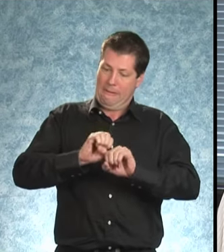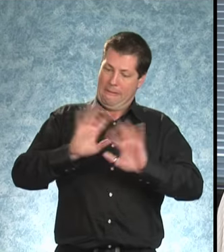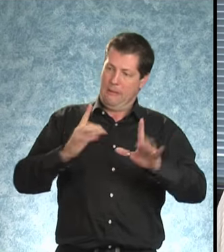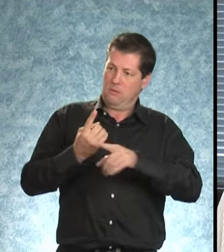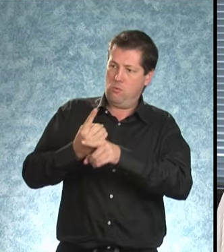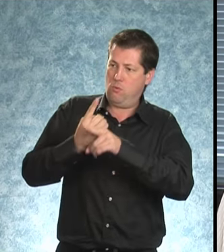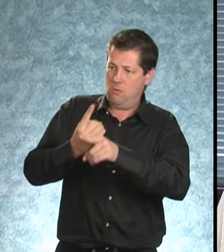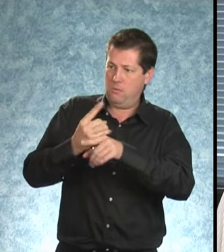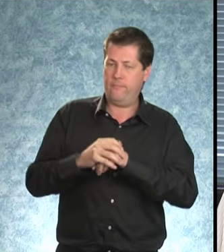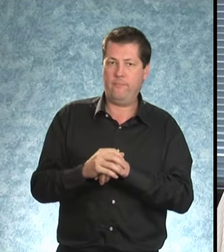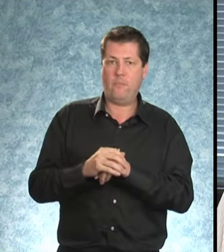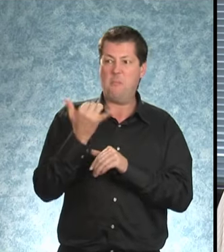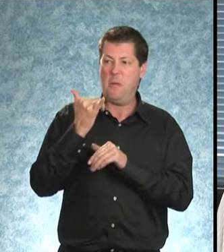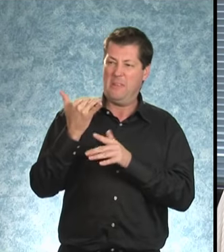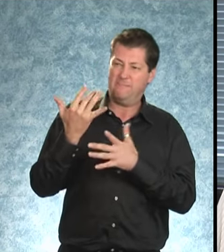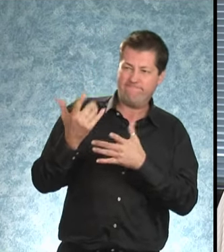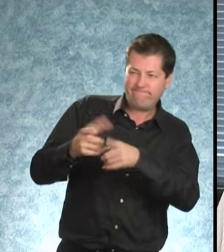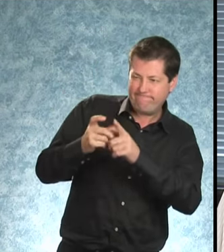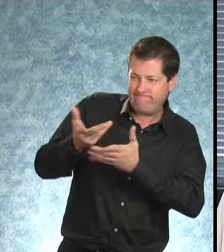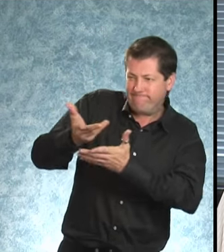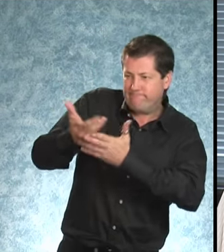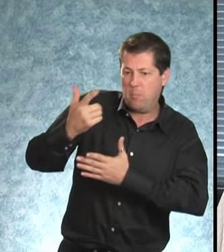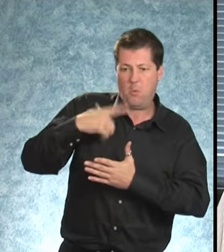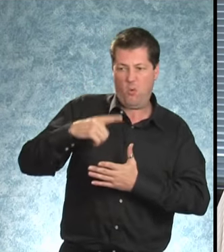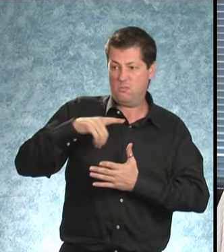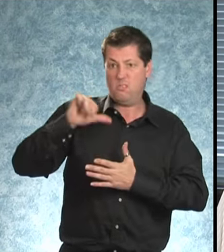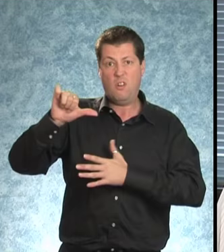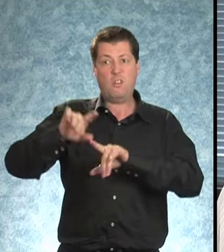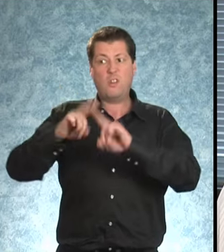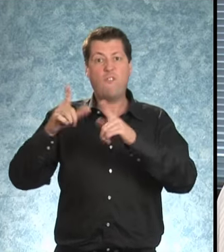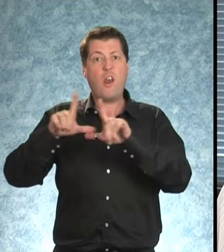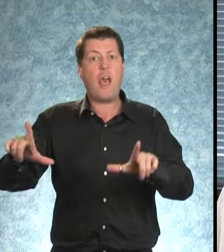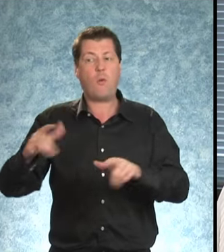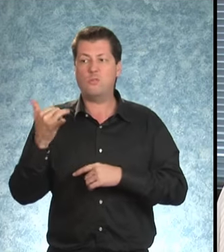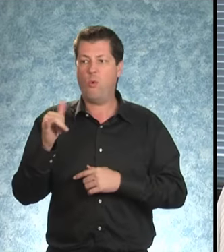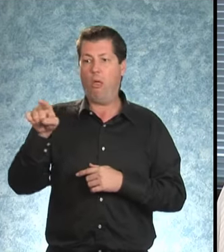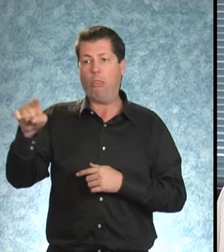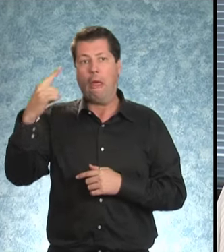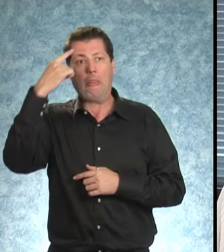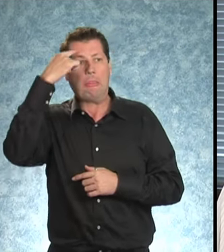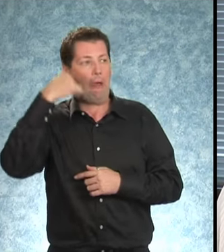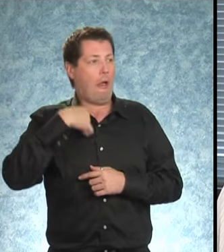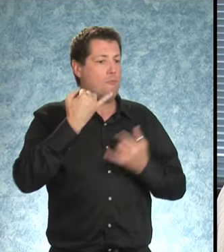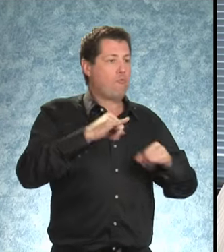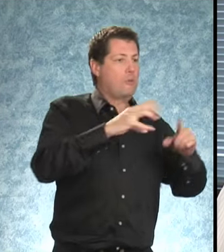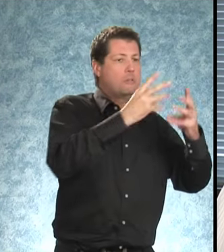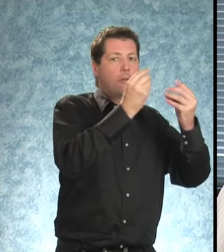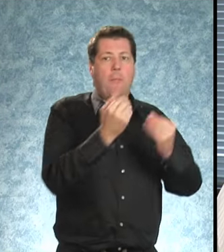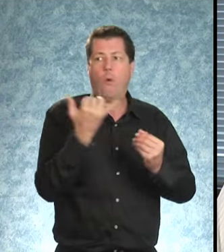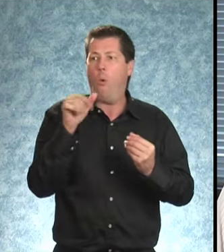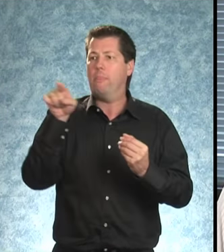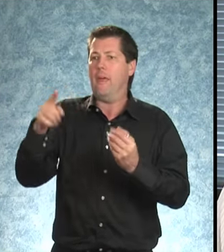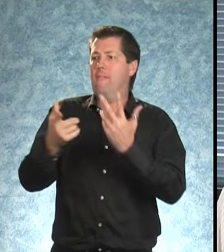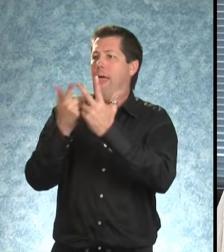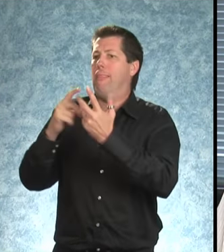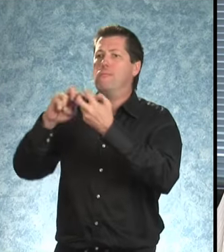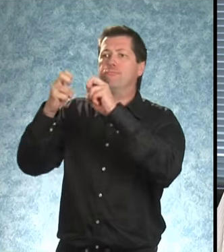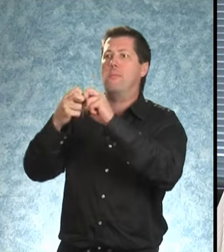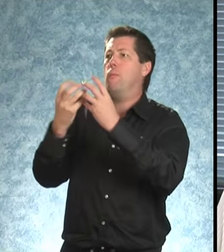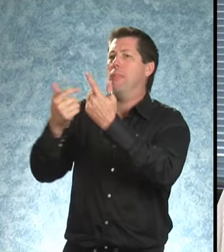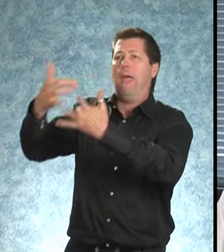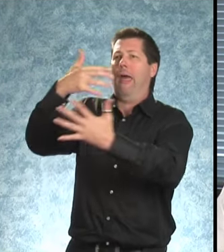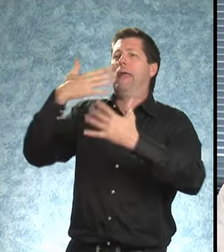They might be difficult for a number of reasons. It might be a language barrier, it might be something they perceive that you have done or that they've had problems with the other neighbour.